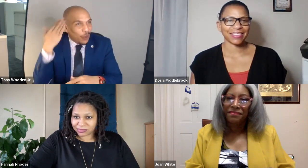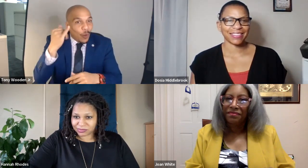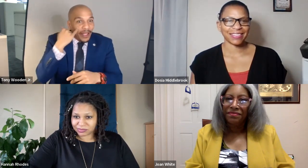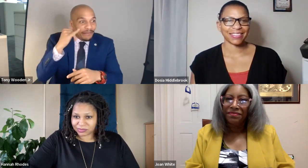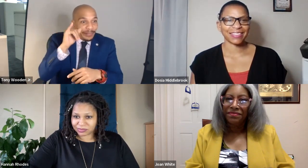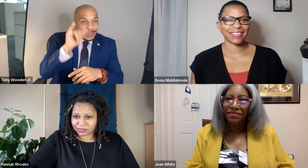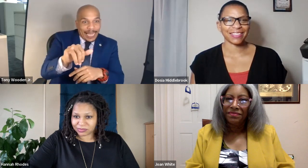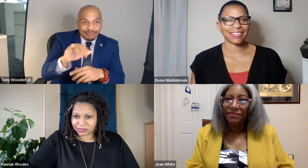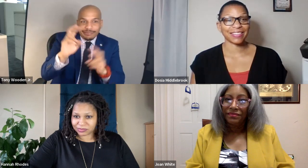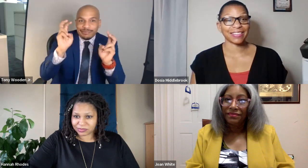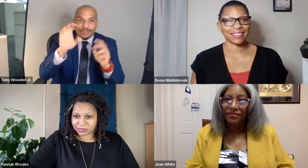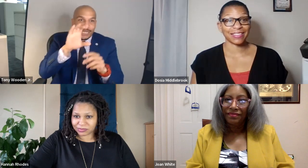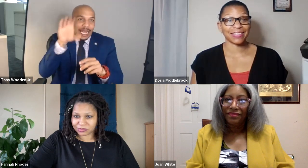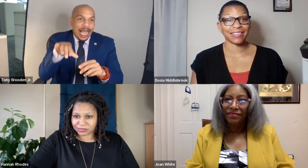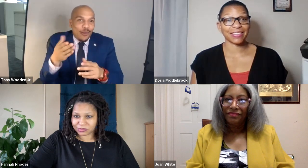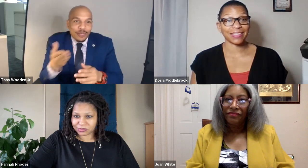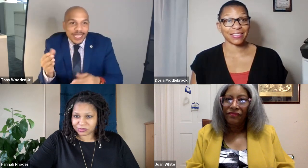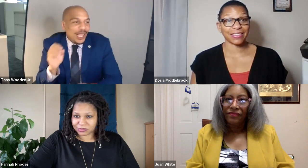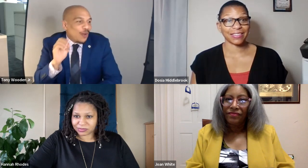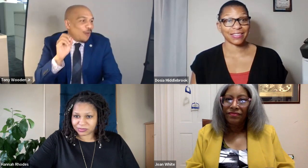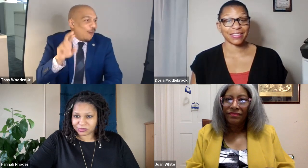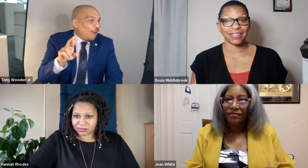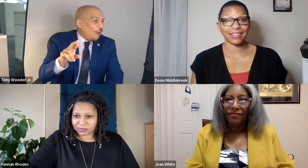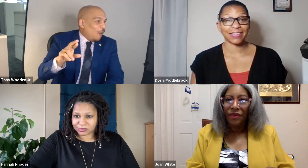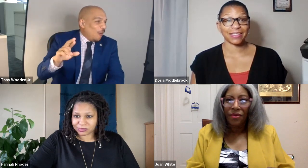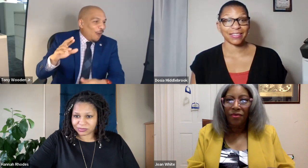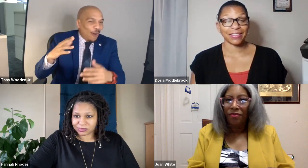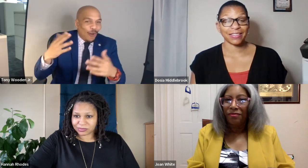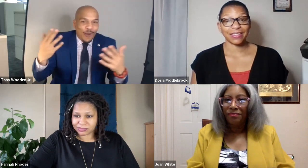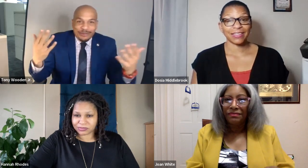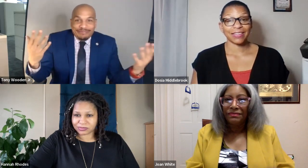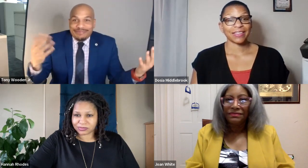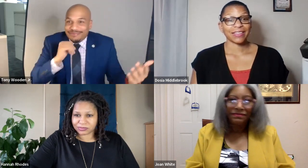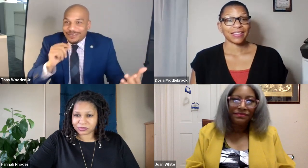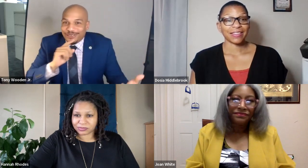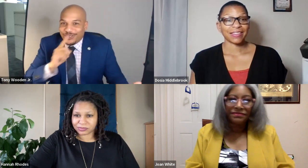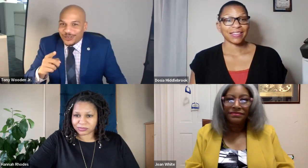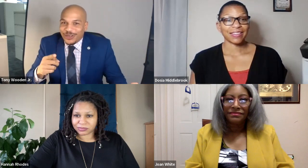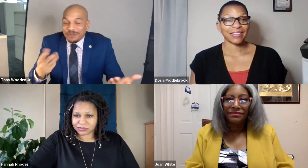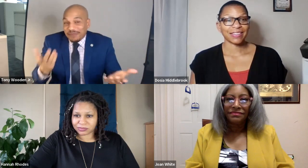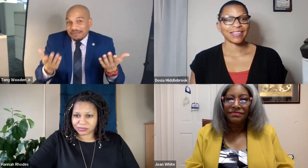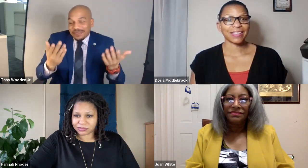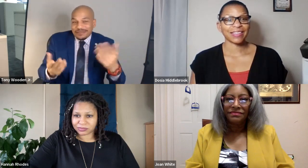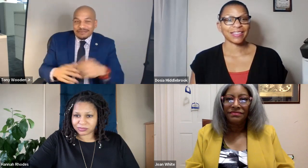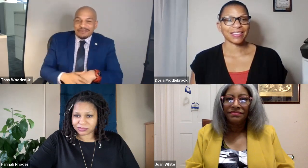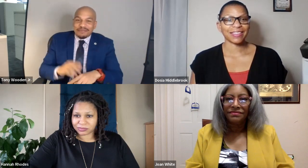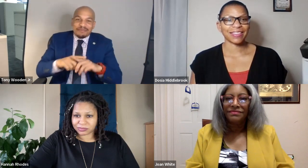but not very many people see that sign. I didn't know if it was a Chicago thing or it was my family's